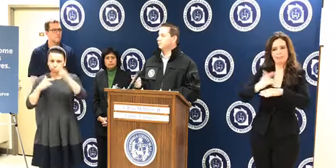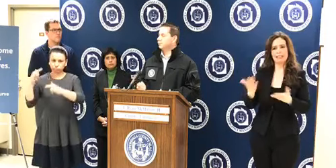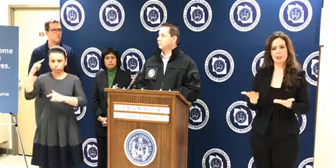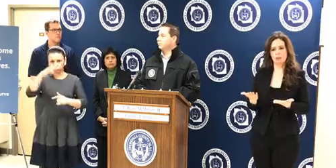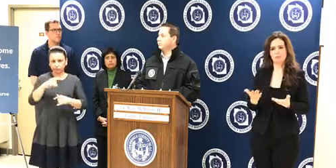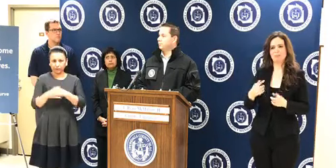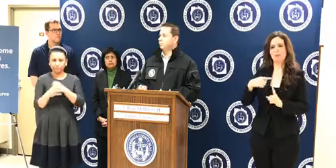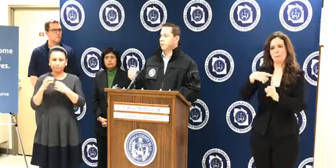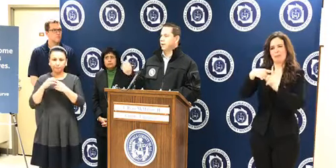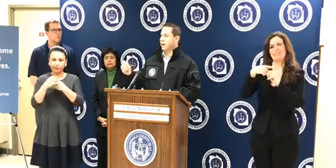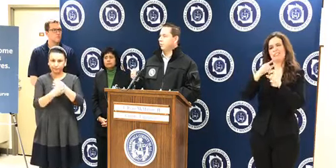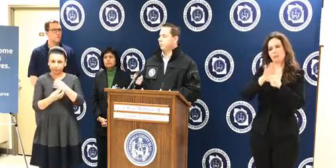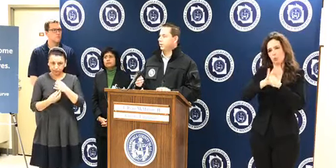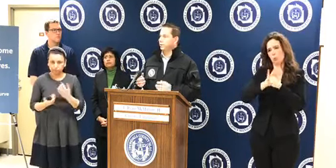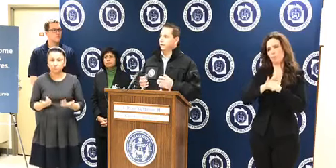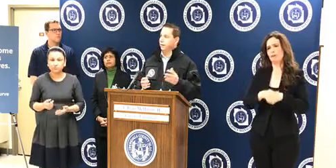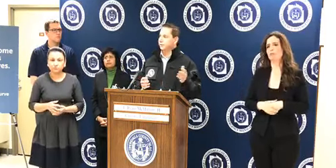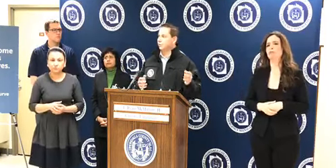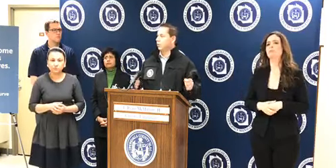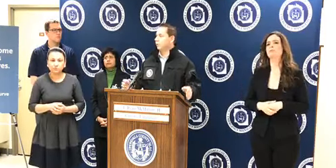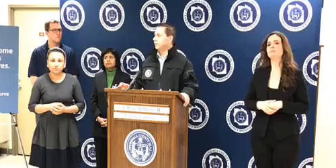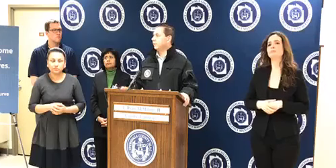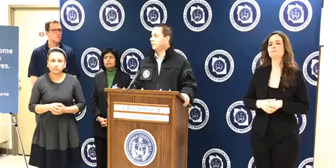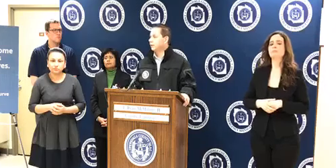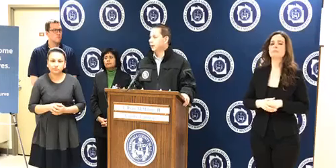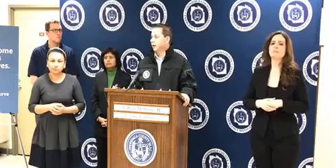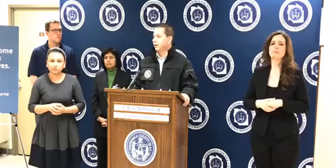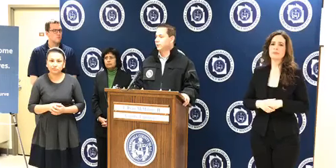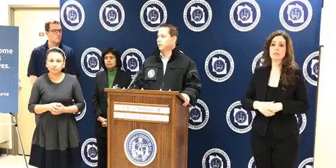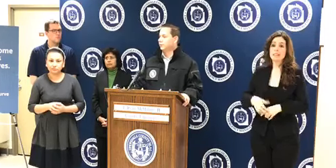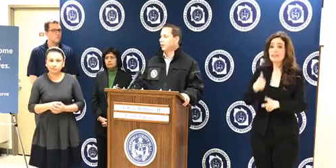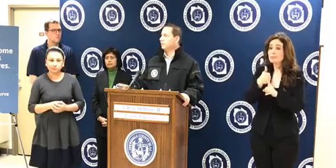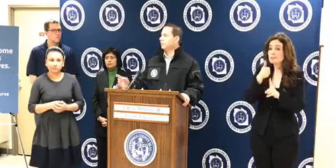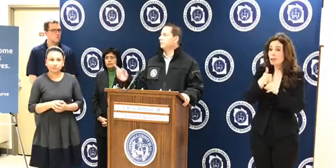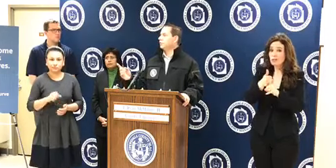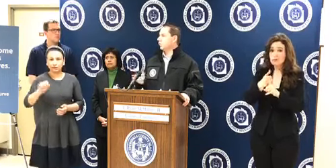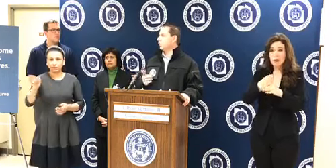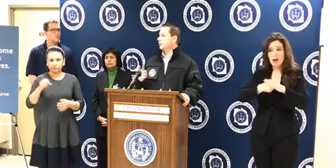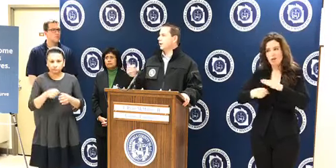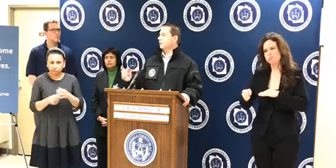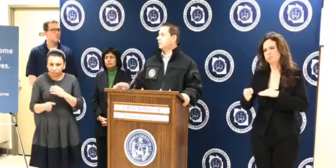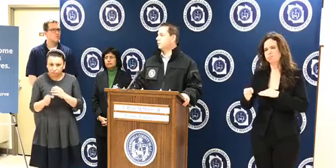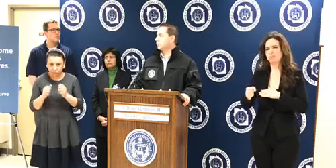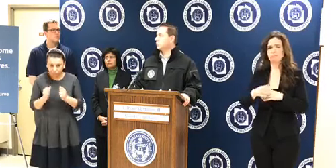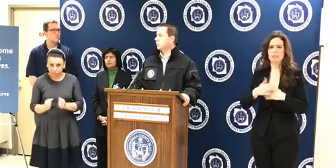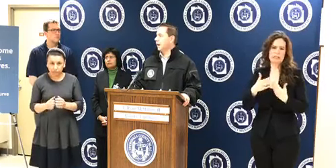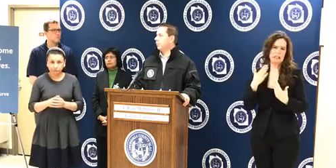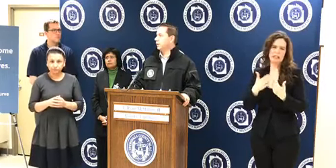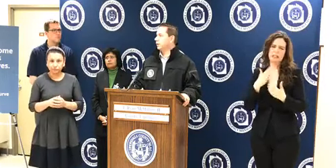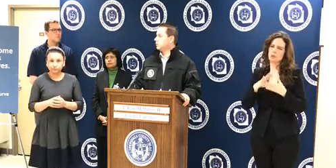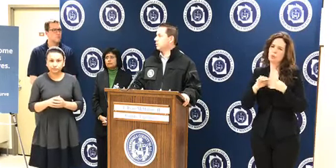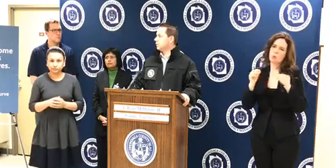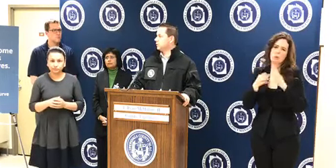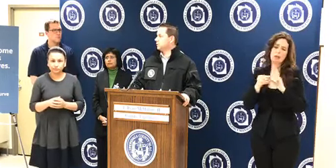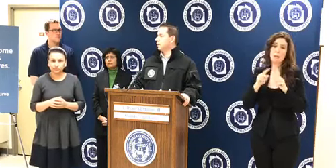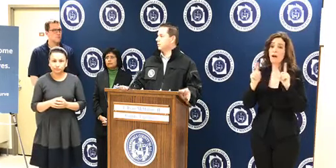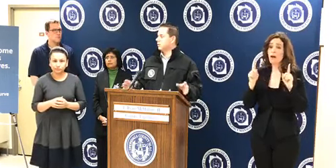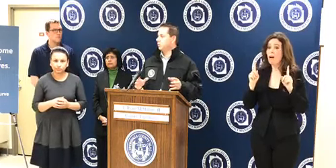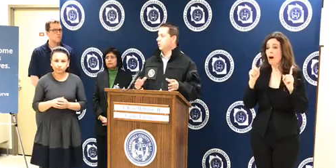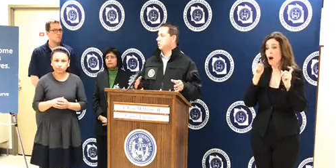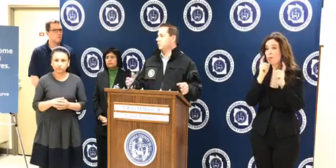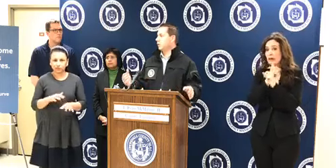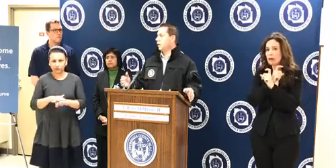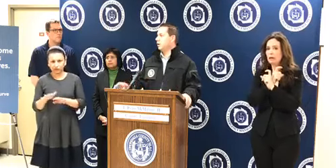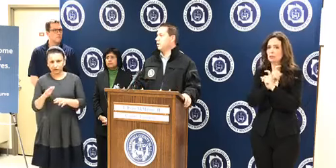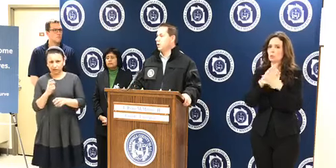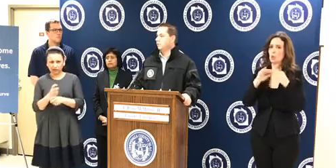positive, got off a plane, kind of self-quarantine. That's an easy story to tell. There's going to be complicated stories to tell, and there's going to be